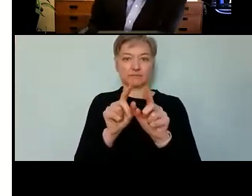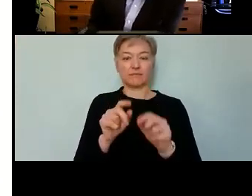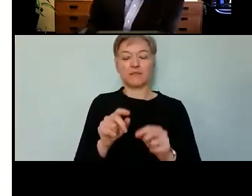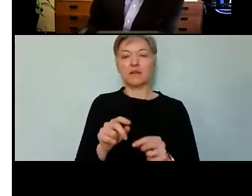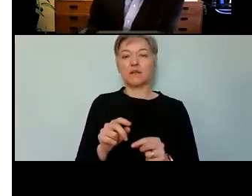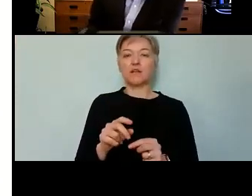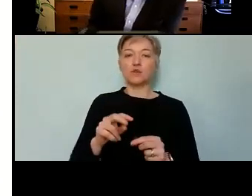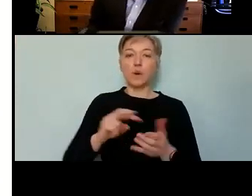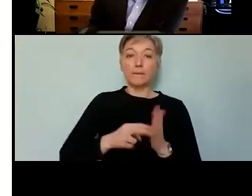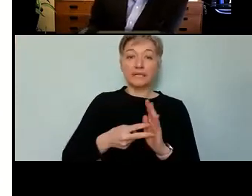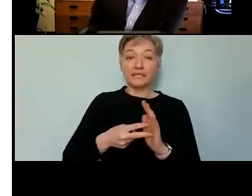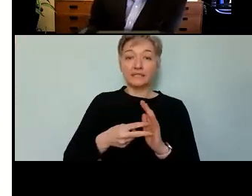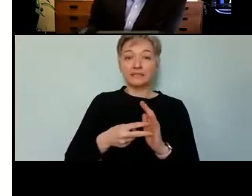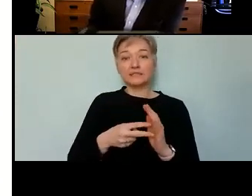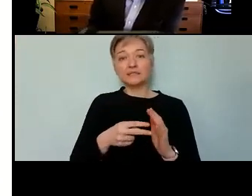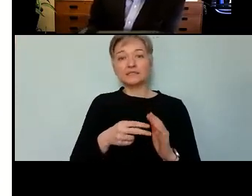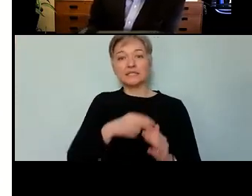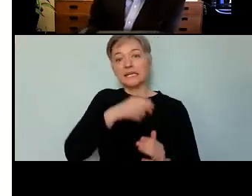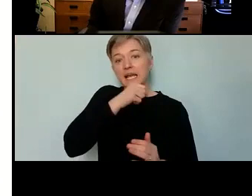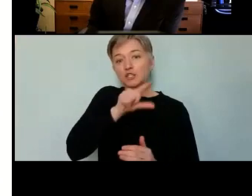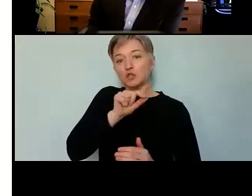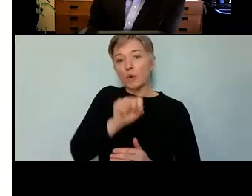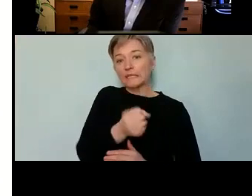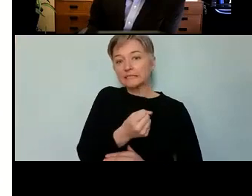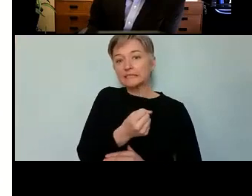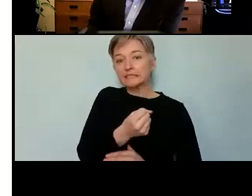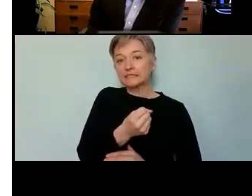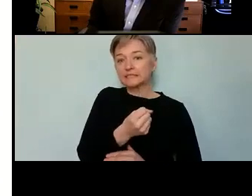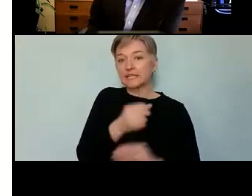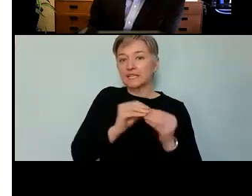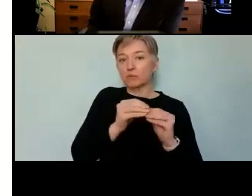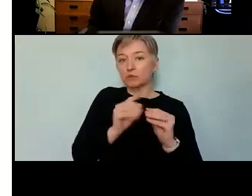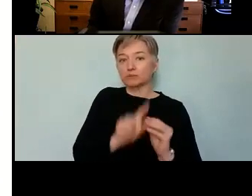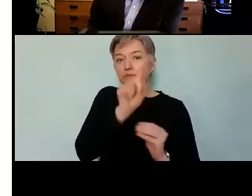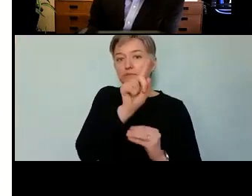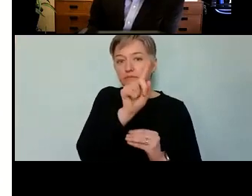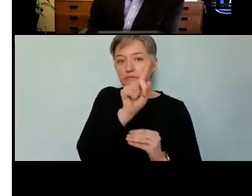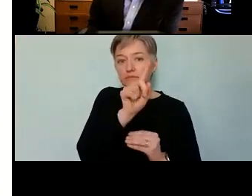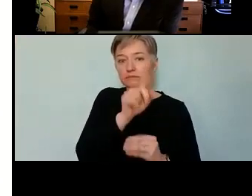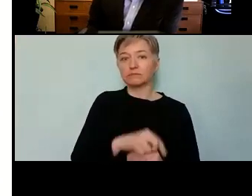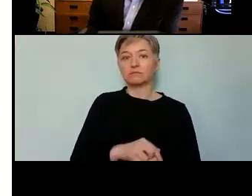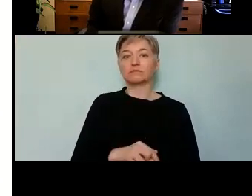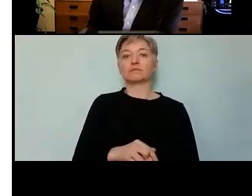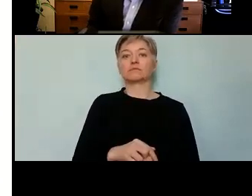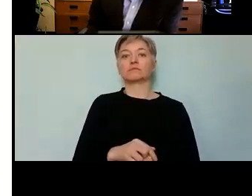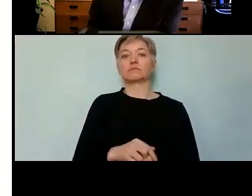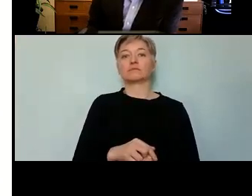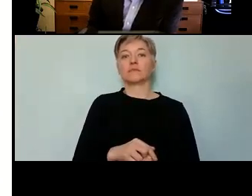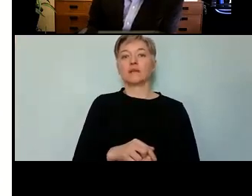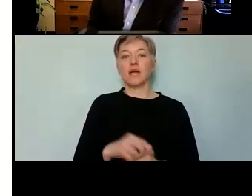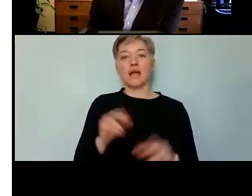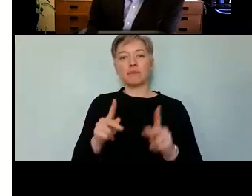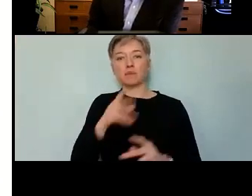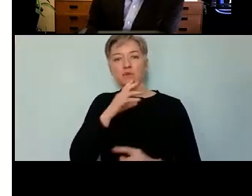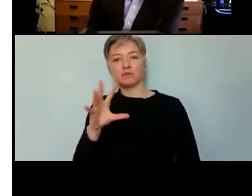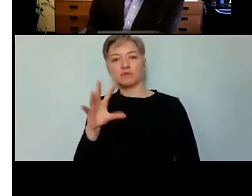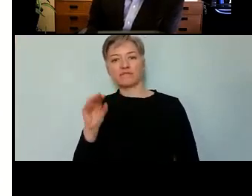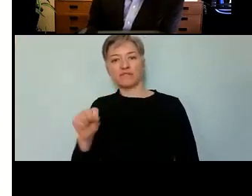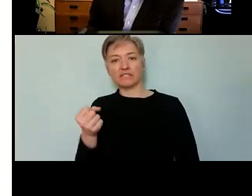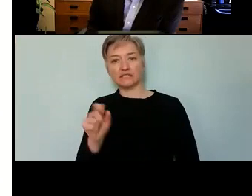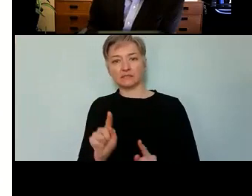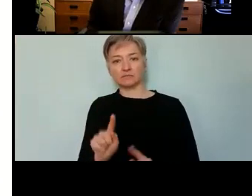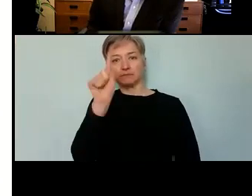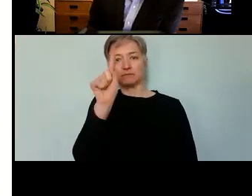speaking, in the 20s. And then we saw a larger spike in the people in their 50s. And this has